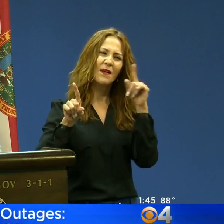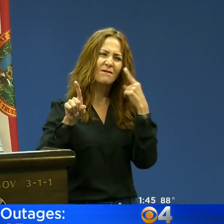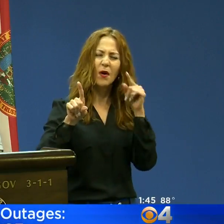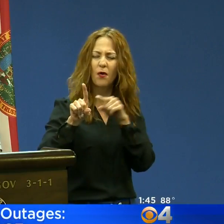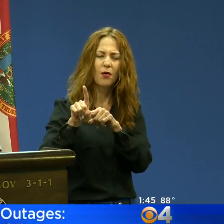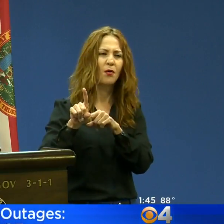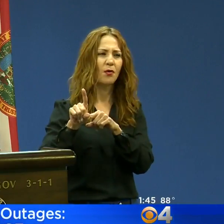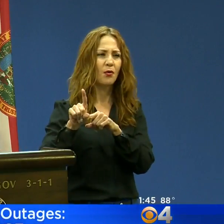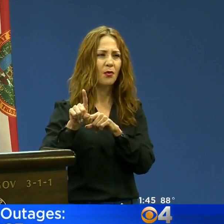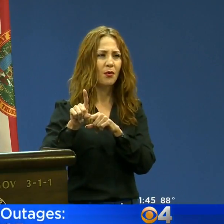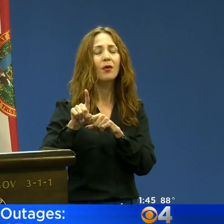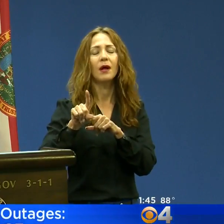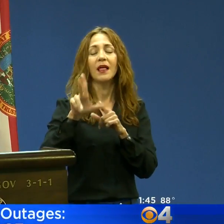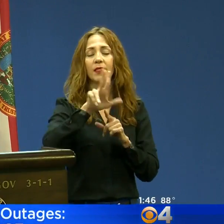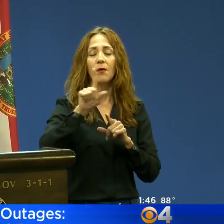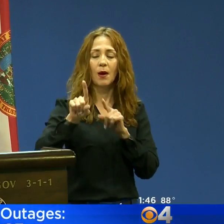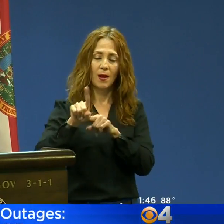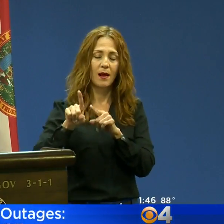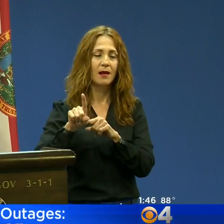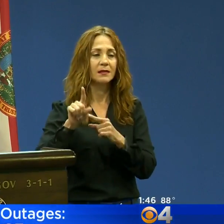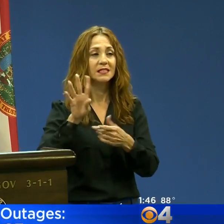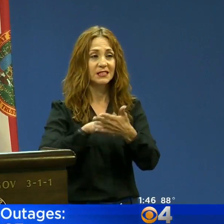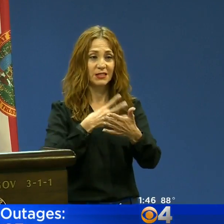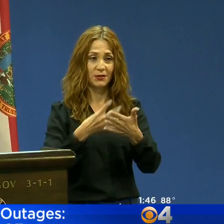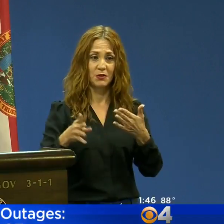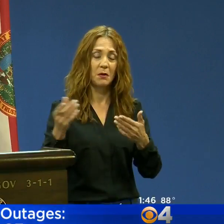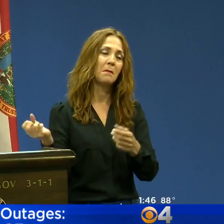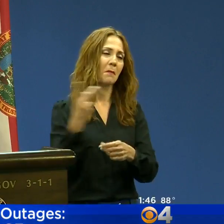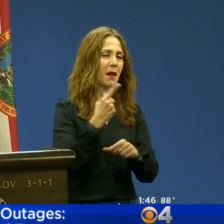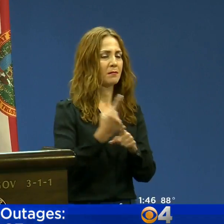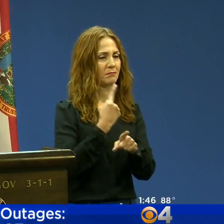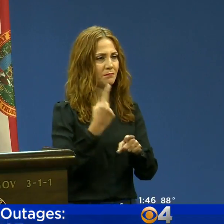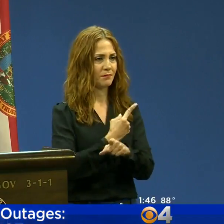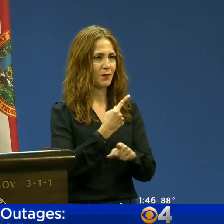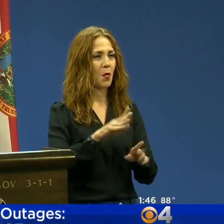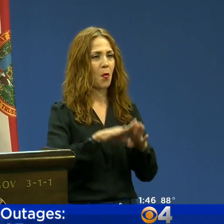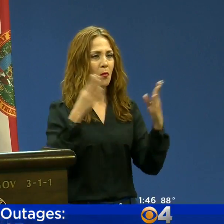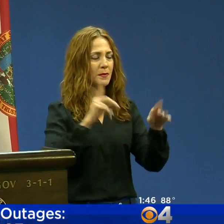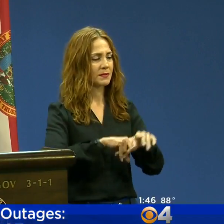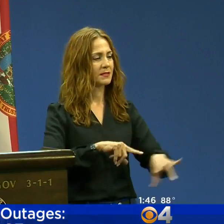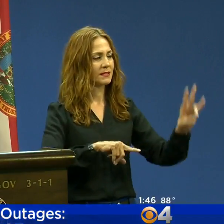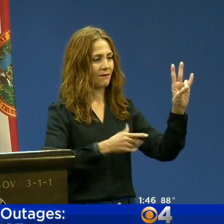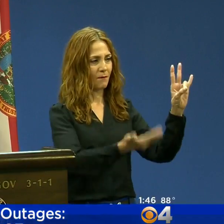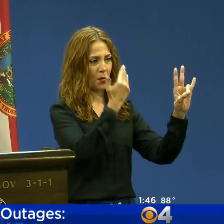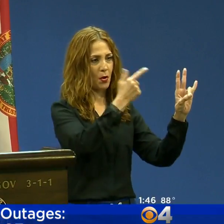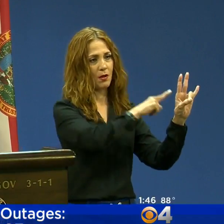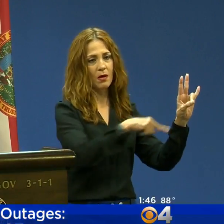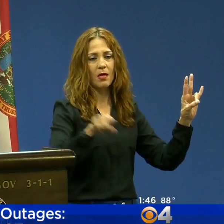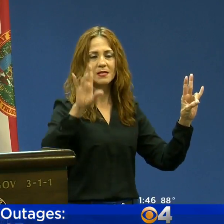back to the regular operating hours, 7 a.m. to 7 p.m. Please remember to call